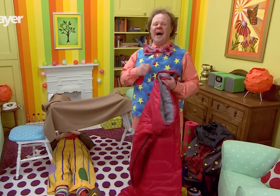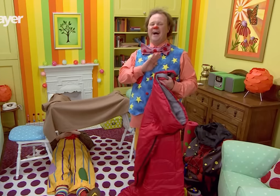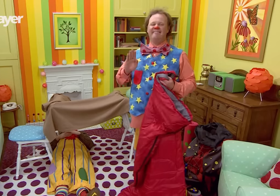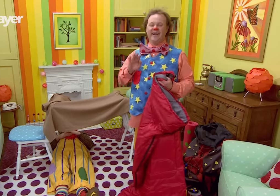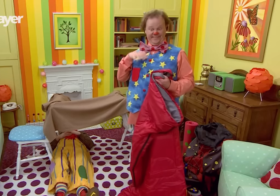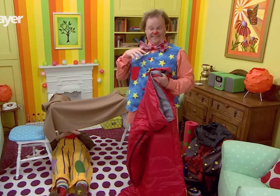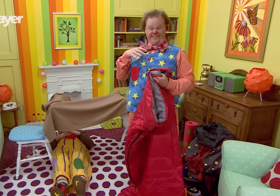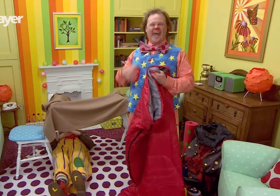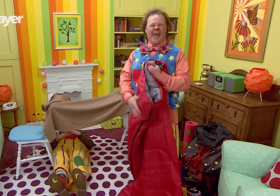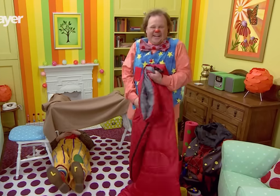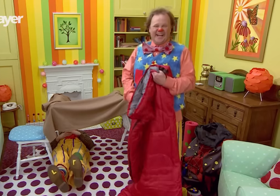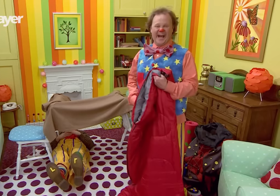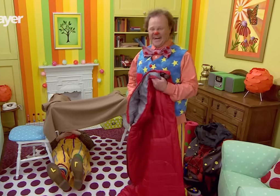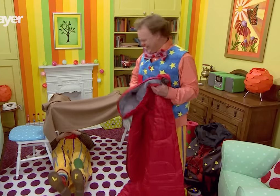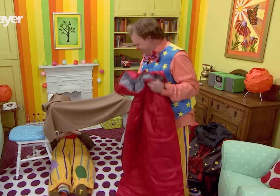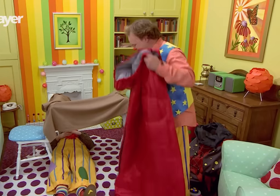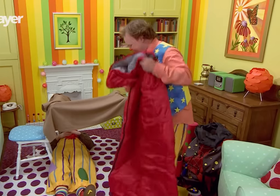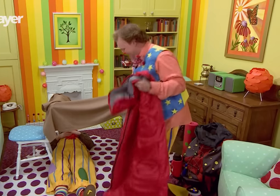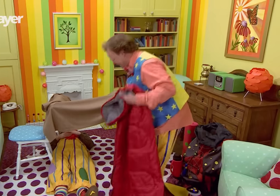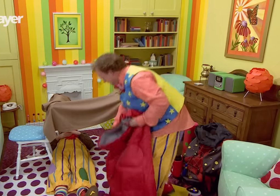I'm not scared now.